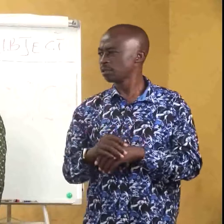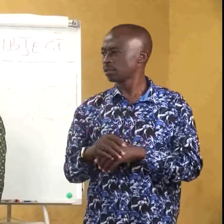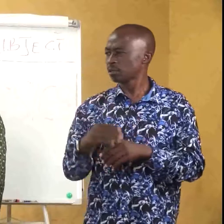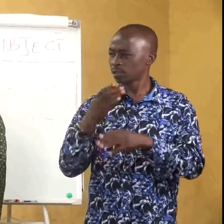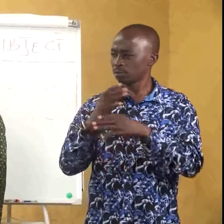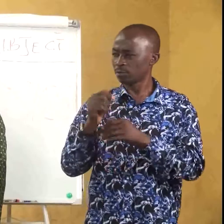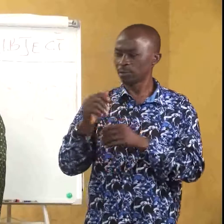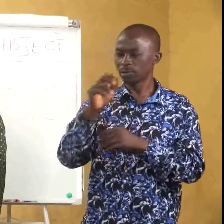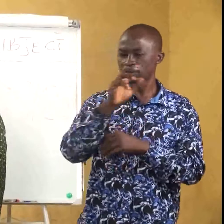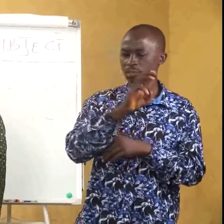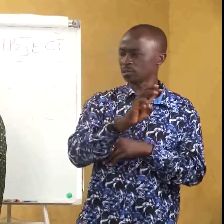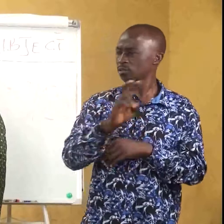by